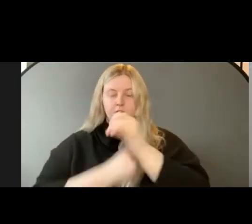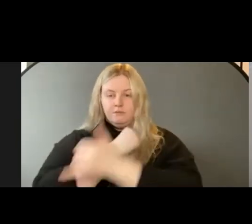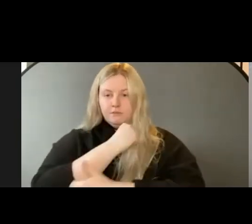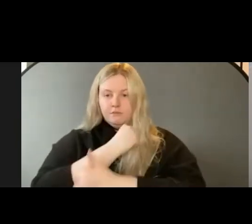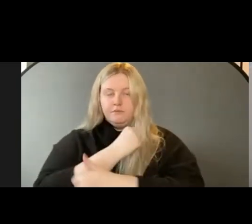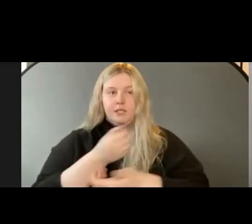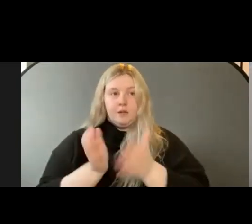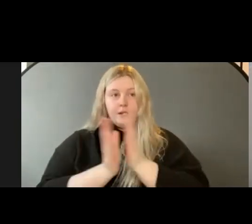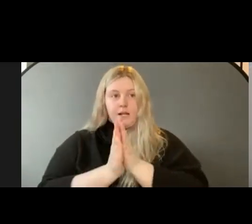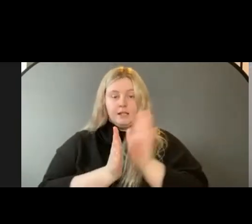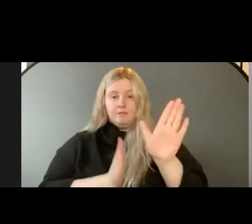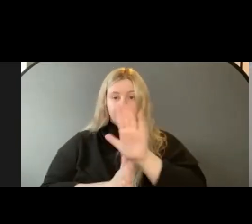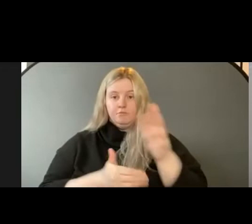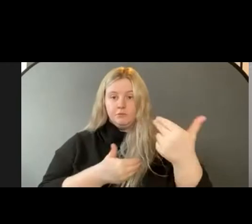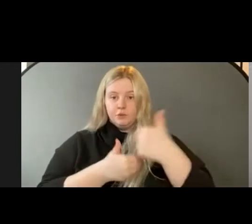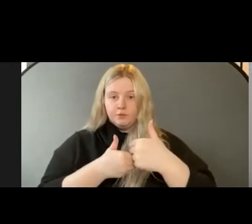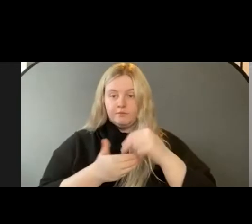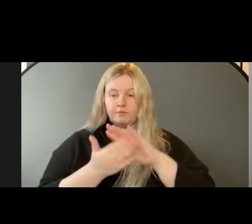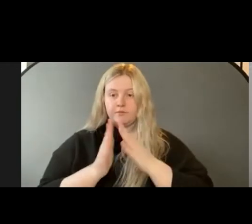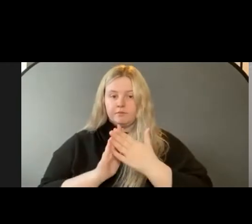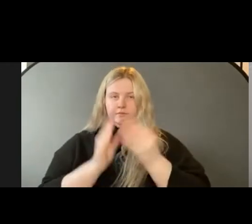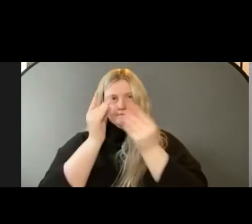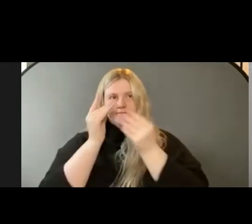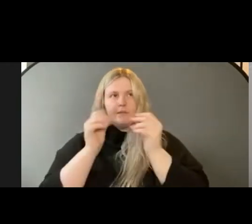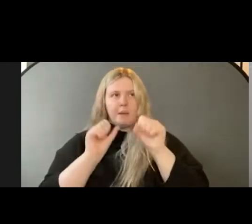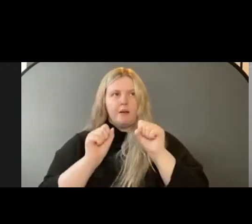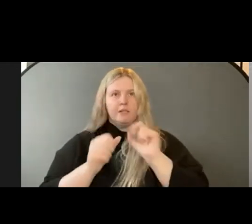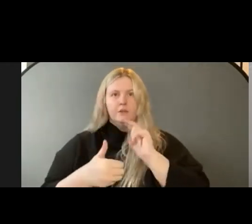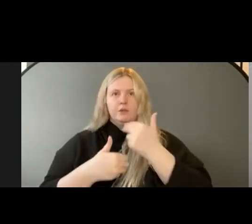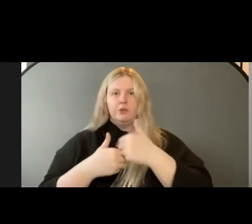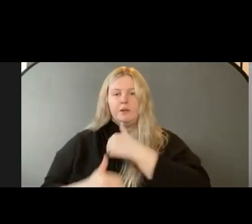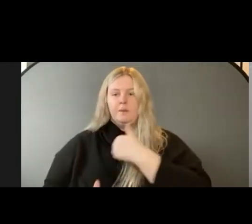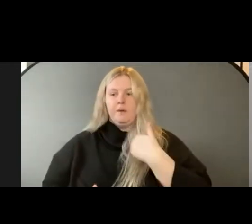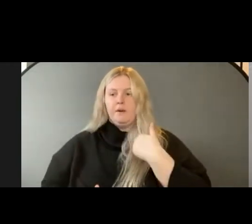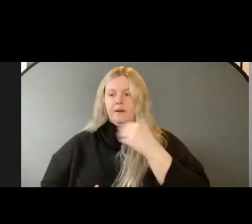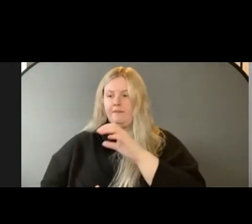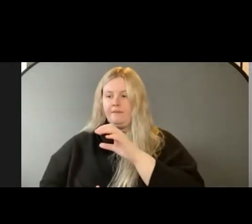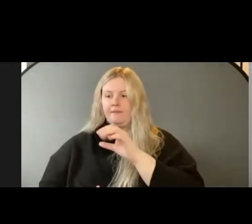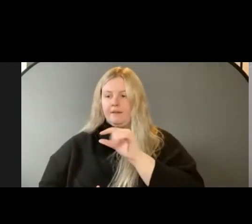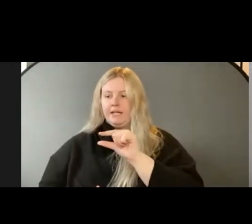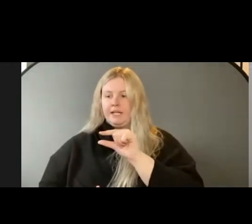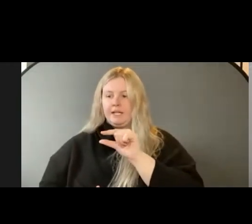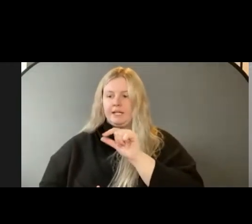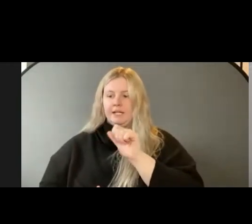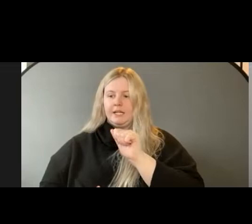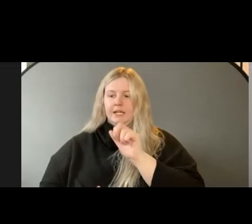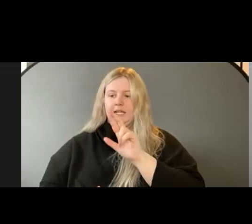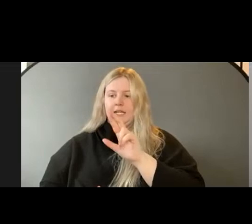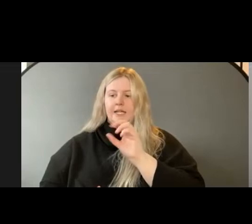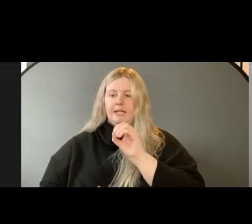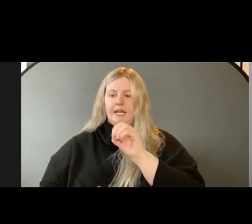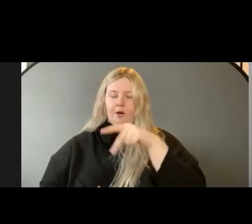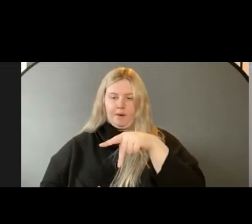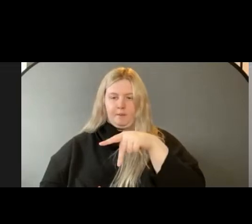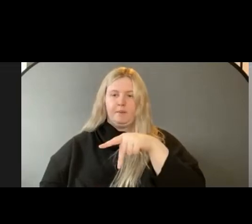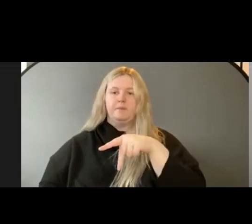join us by considering becoming a member of GARAP. I also would ask you to join us at the United Nations